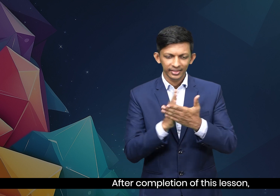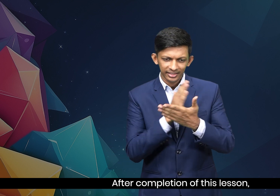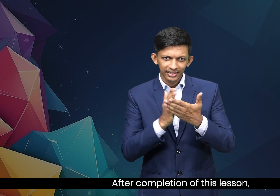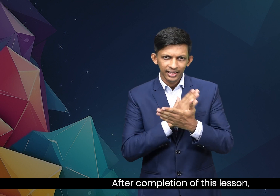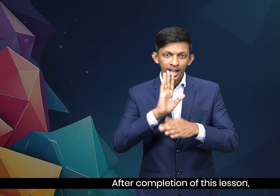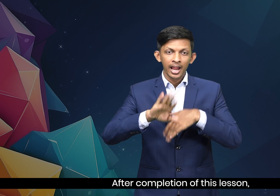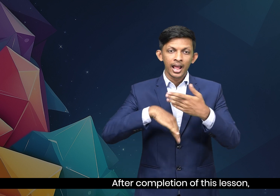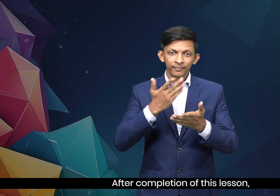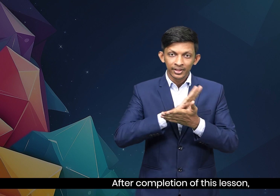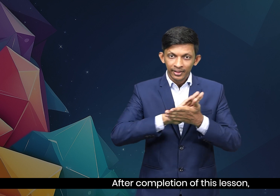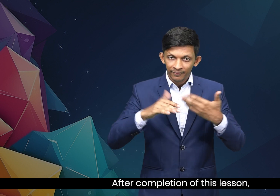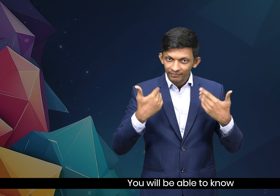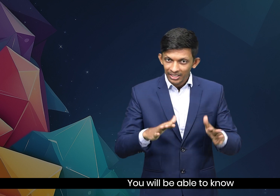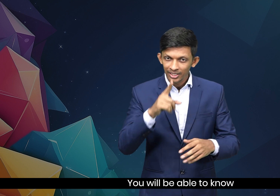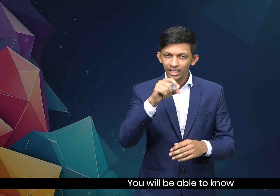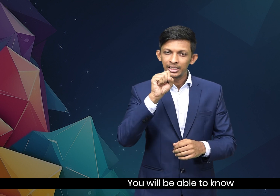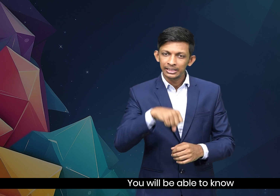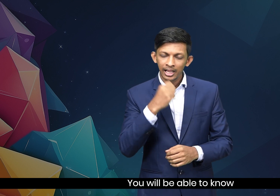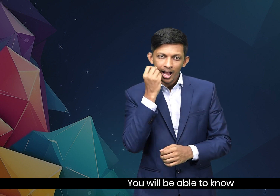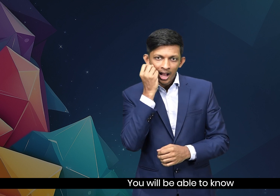After completion of this lesson, you will be able to know